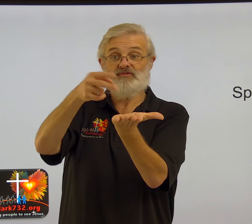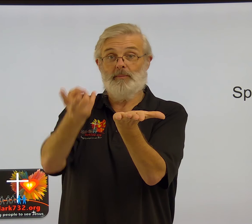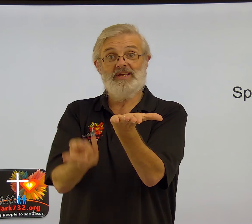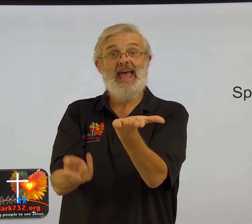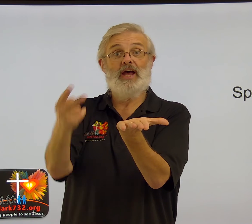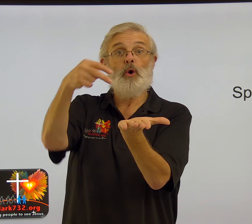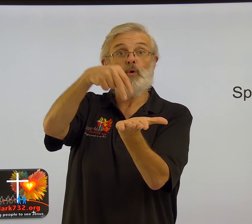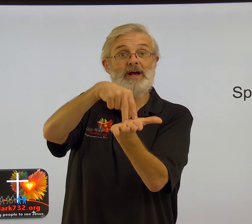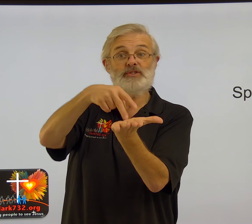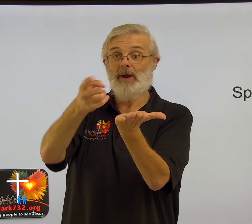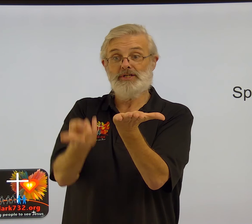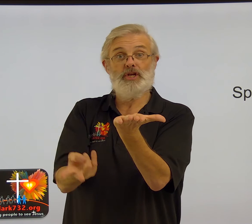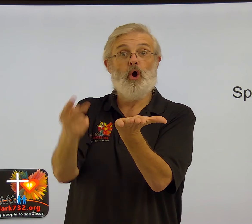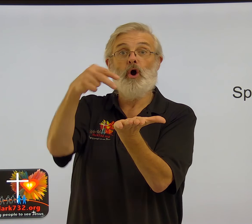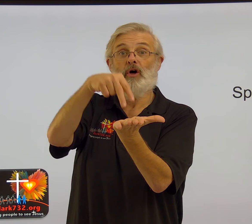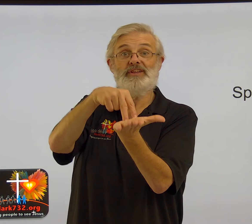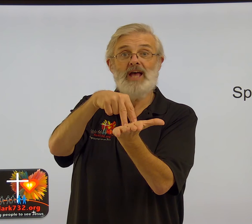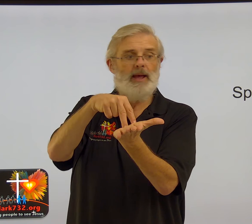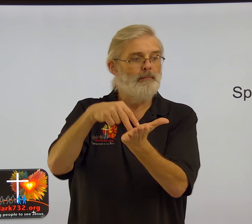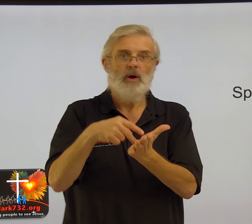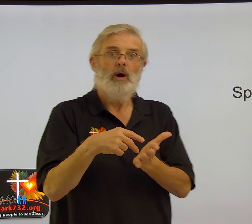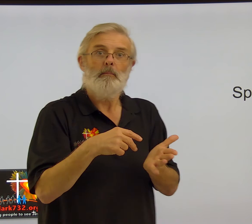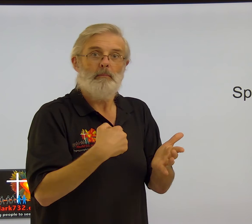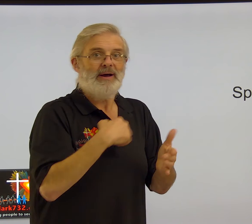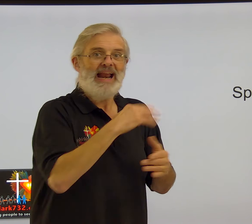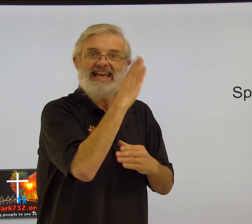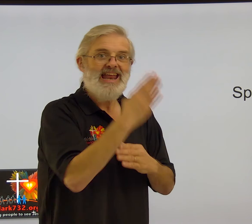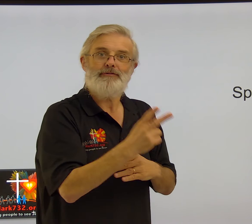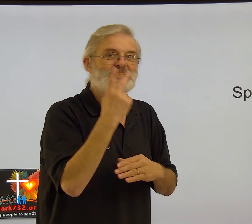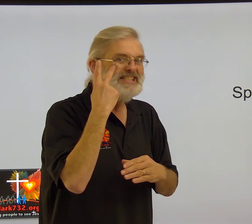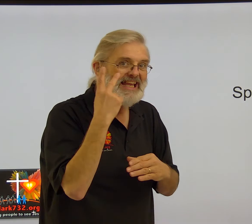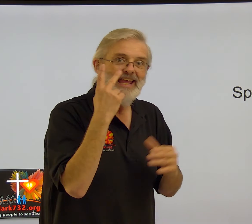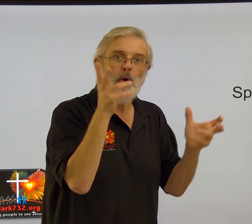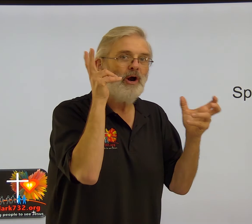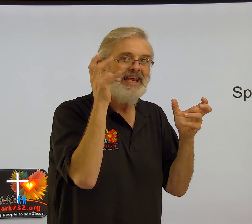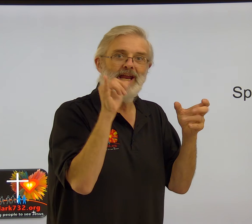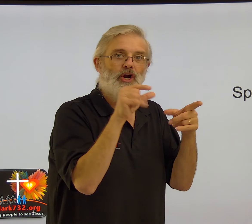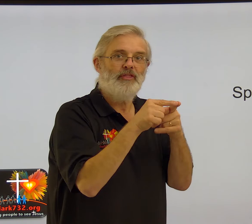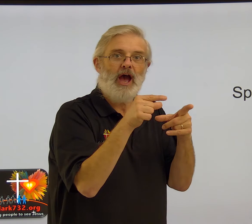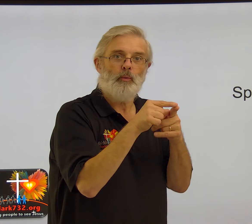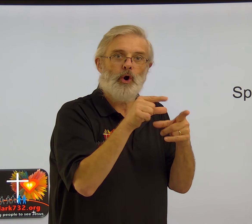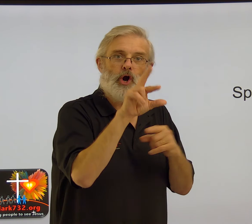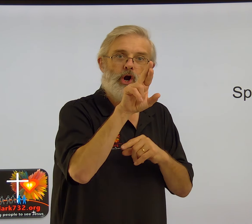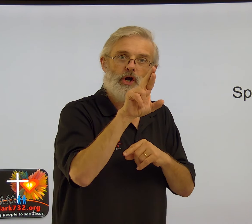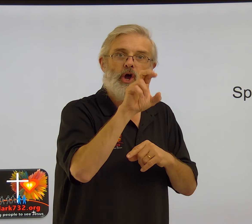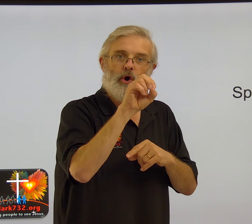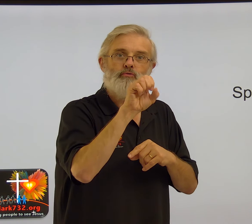the dead or resurrection all the time. But I never see or hear that word,